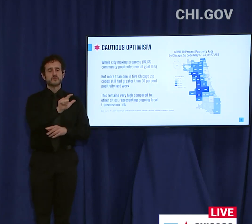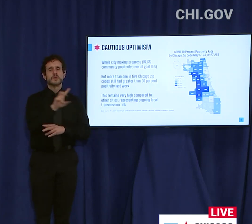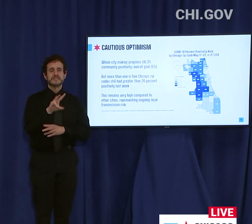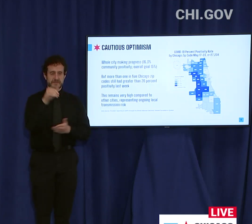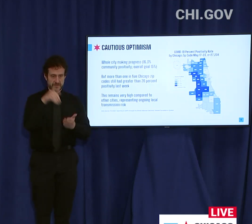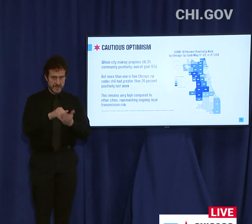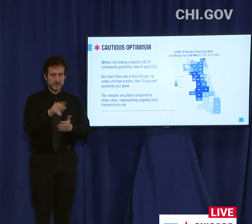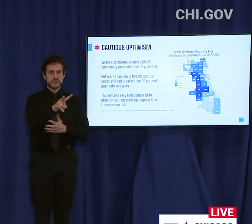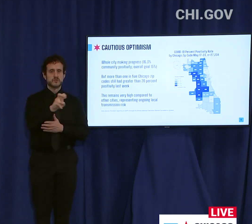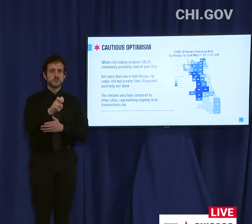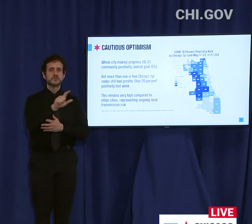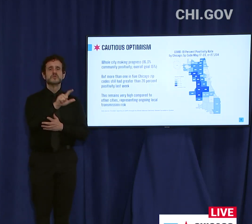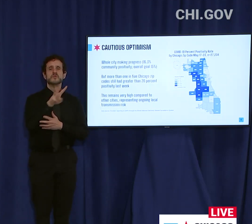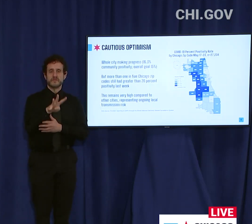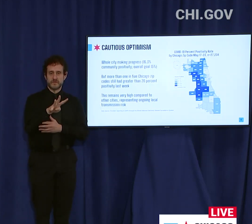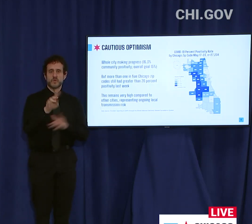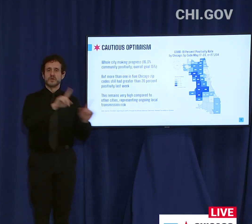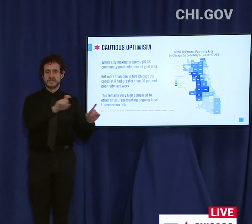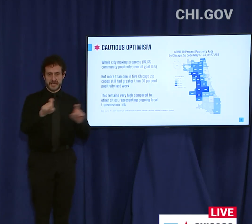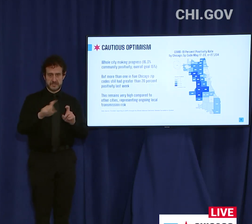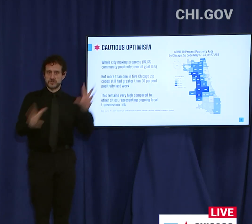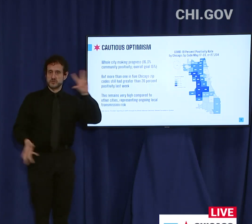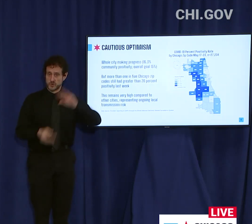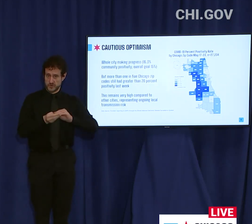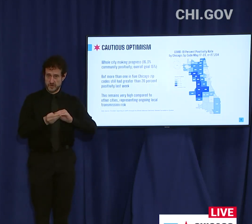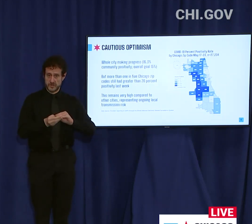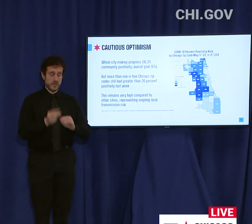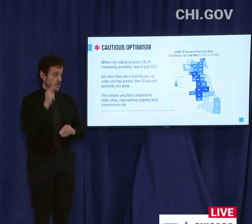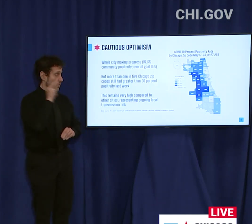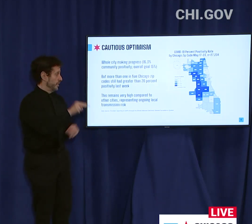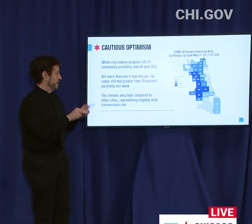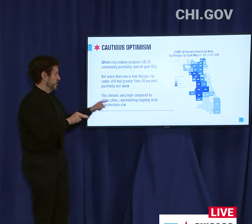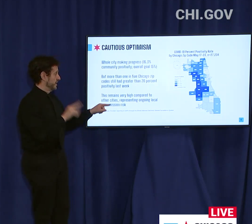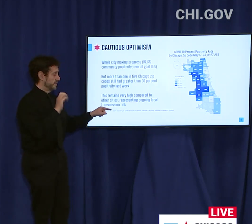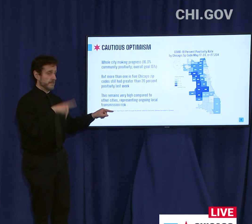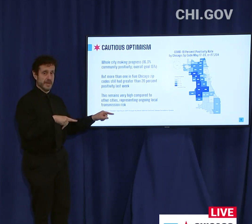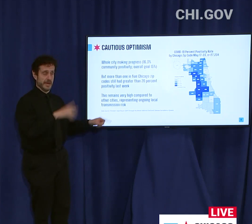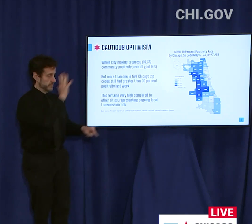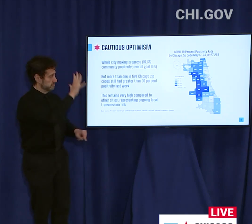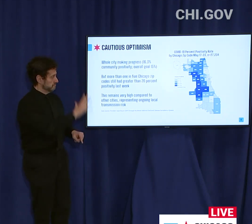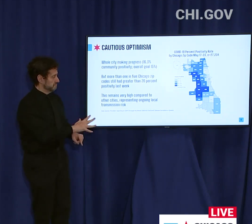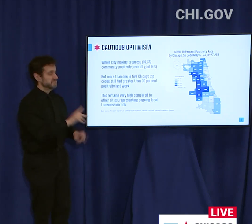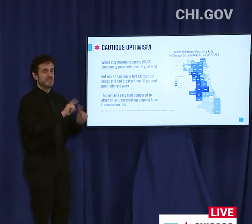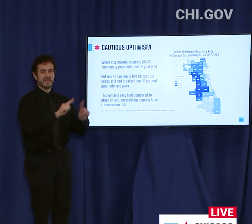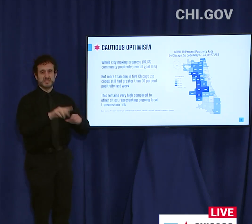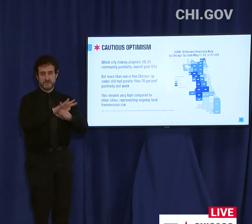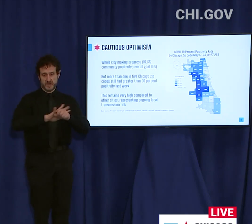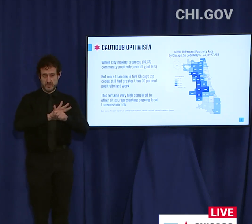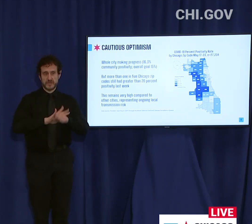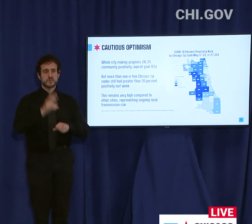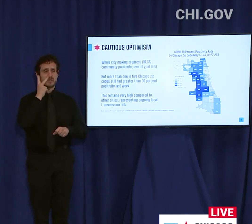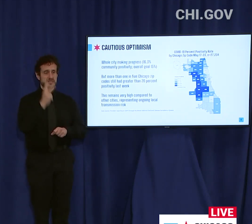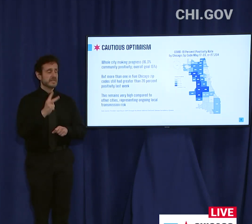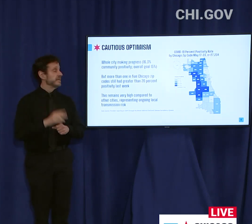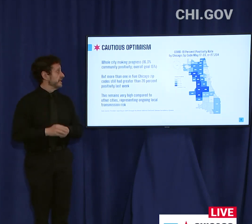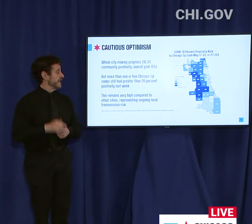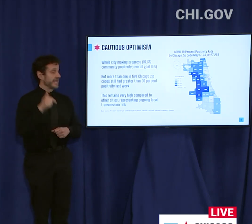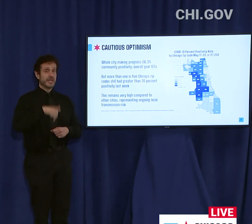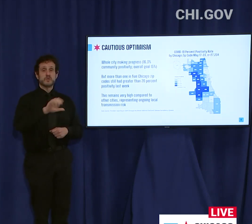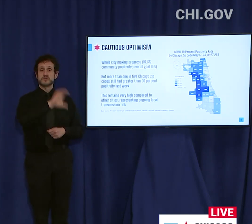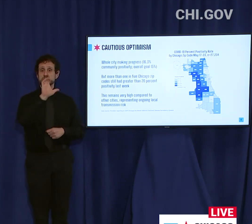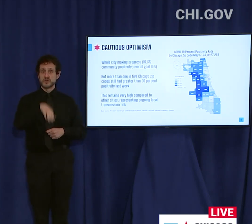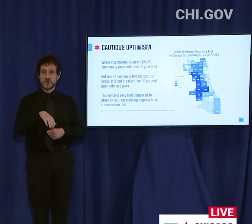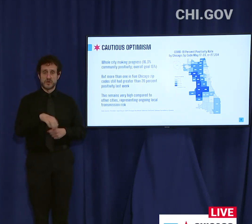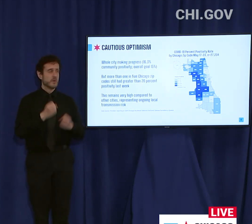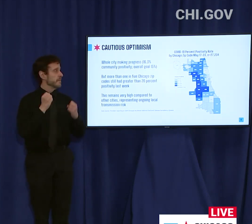27,234 tests. When we look at this map, we can see that a lot of the city still